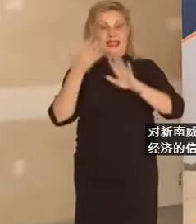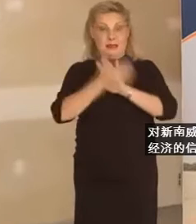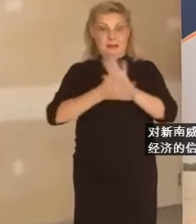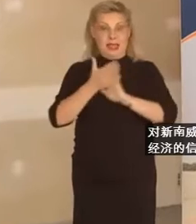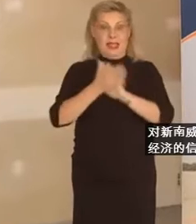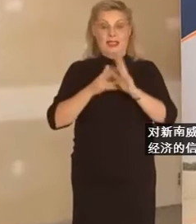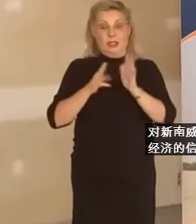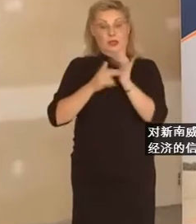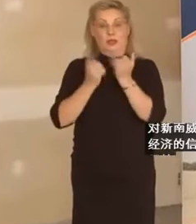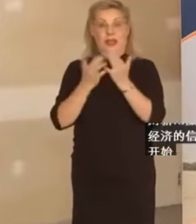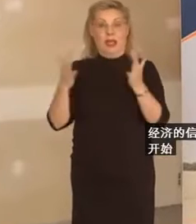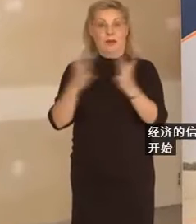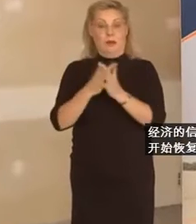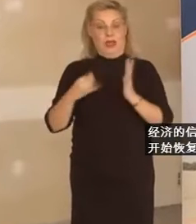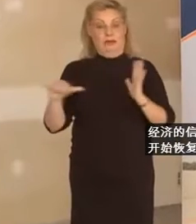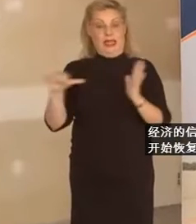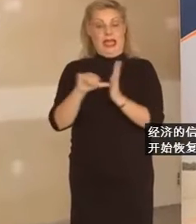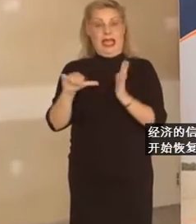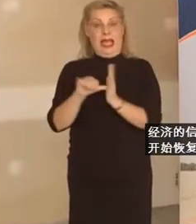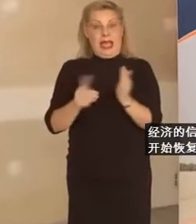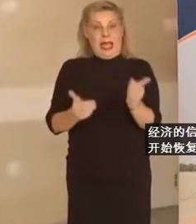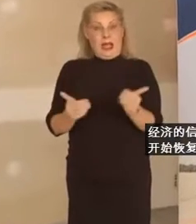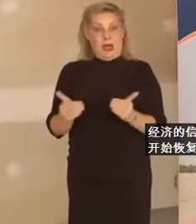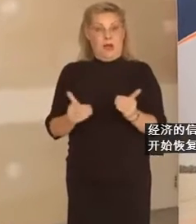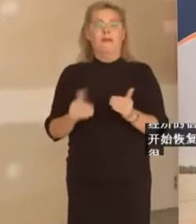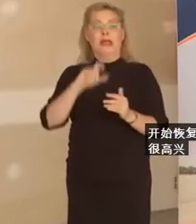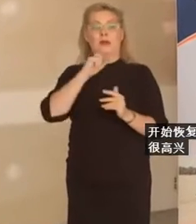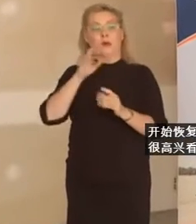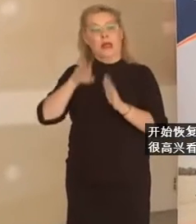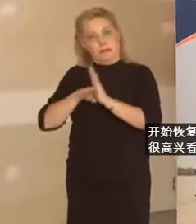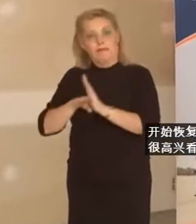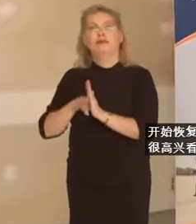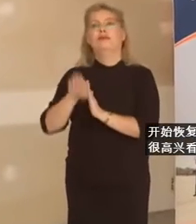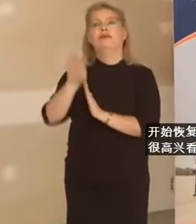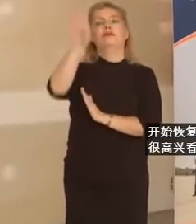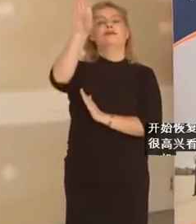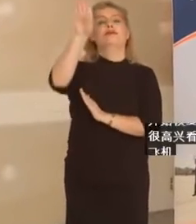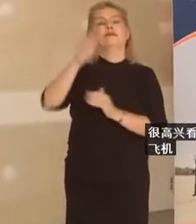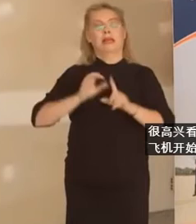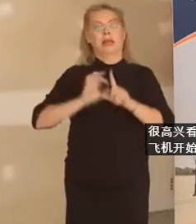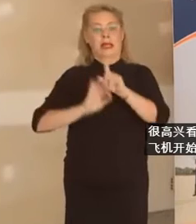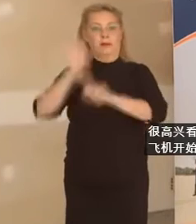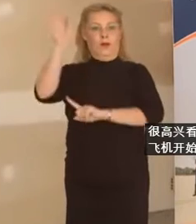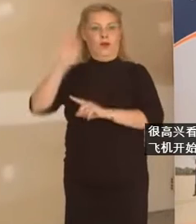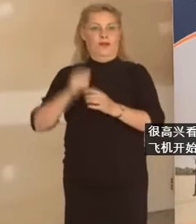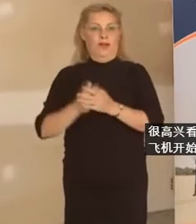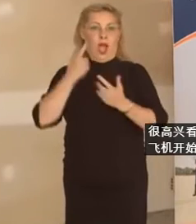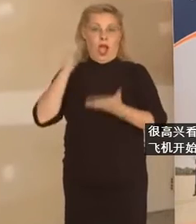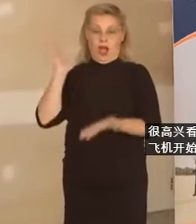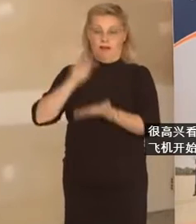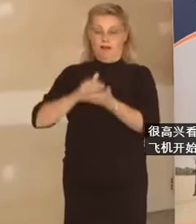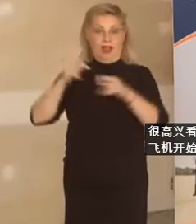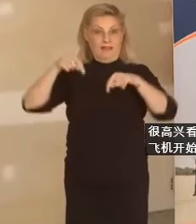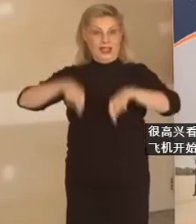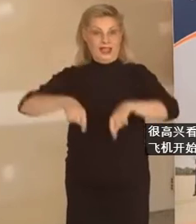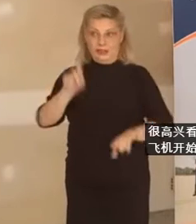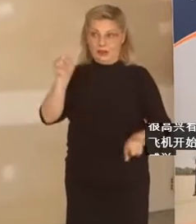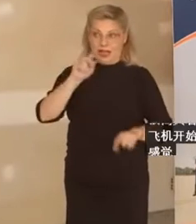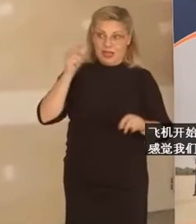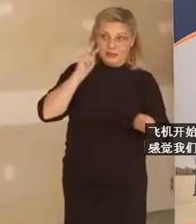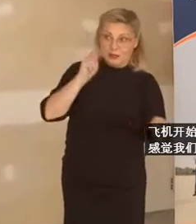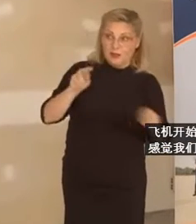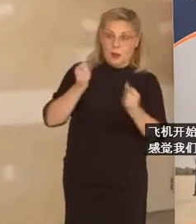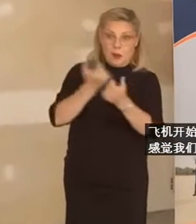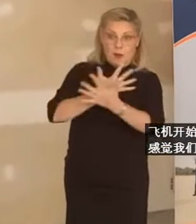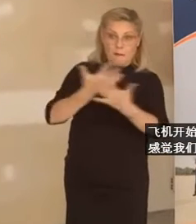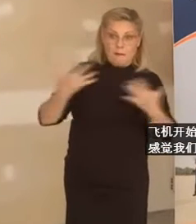and it's a sign that things are starting to get back to normal. It's great to see people walking around the airport, planes starting to fly. That's a